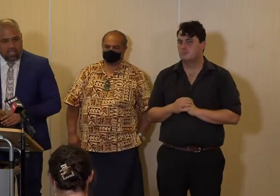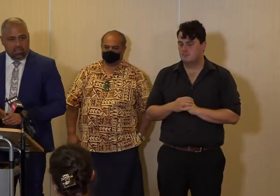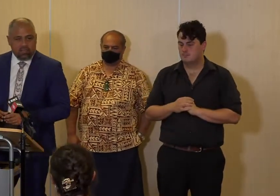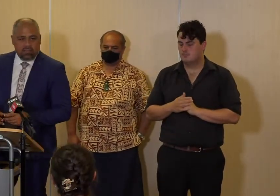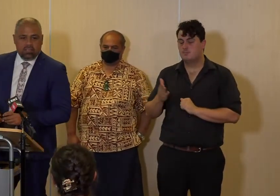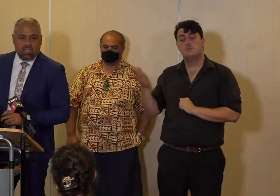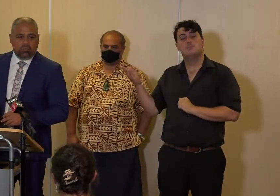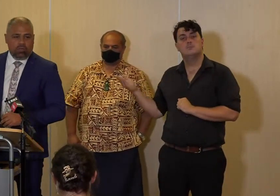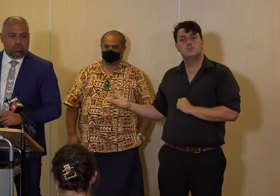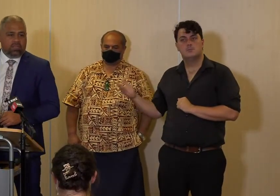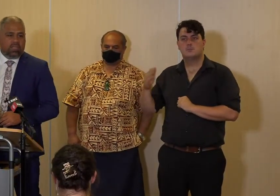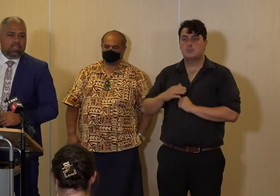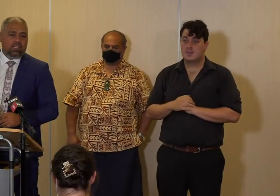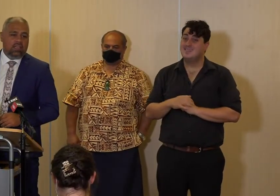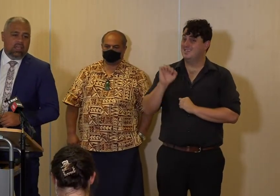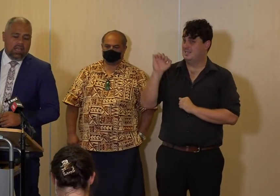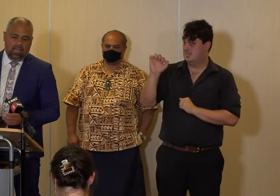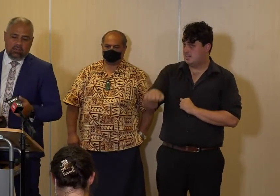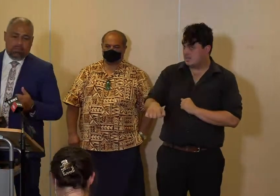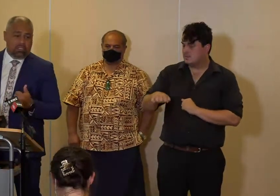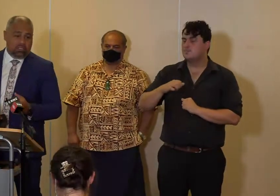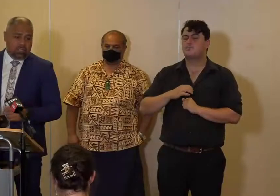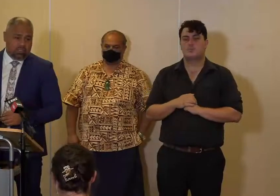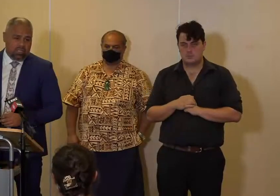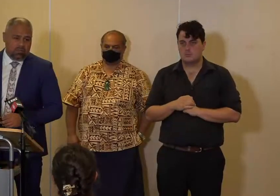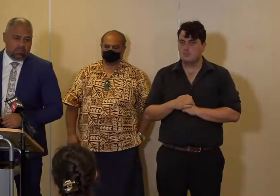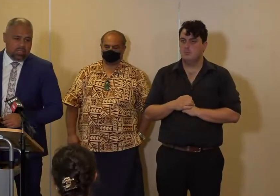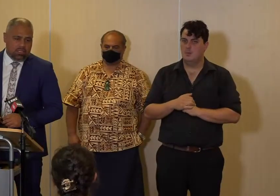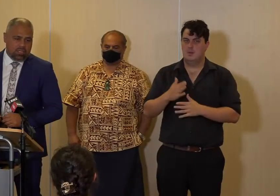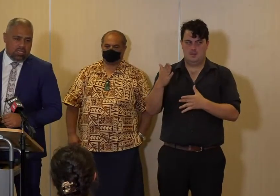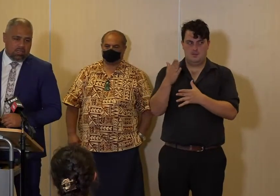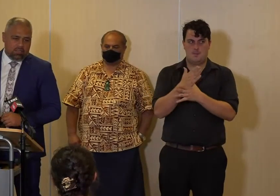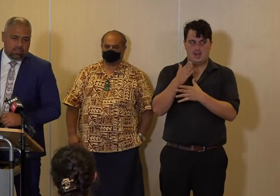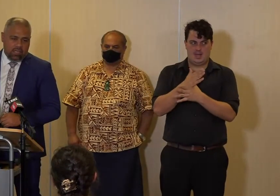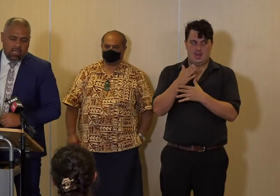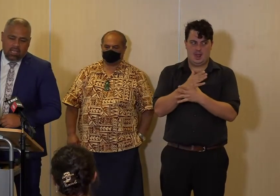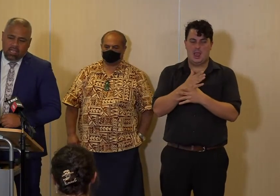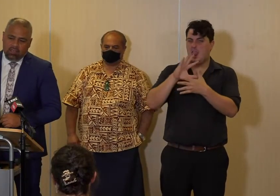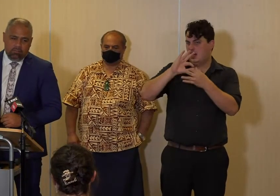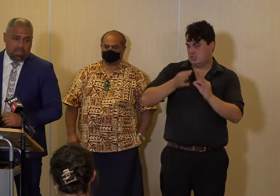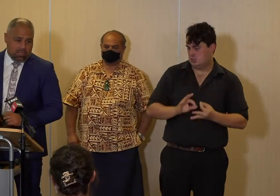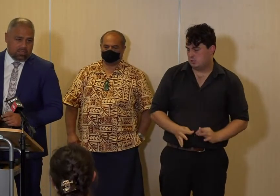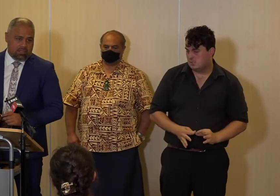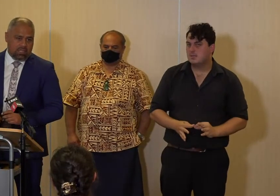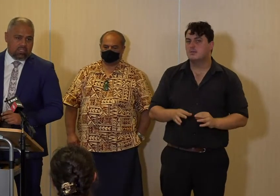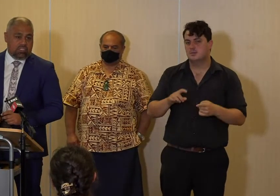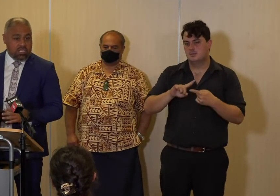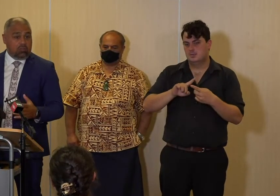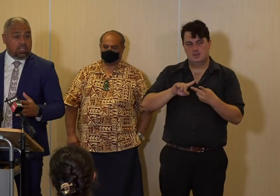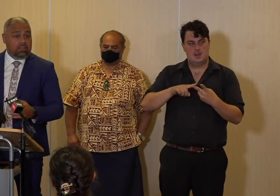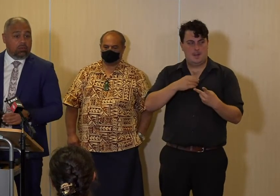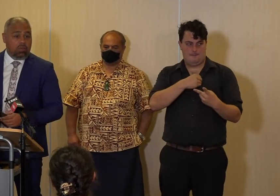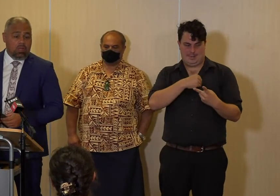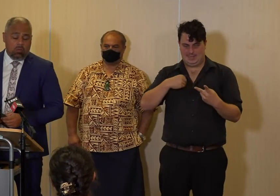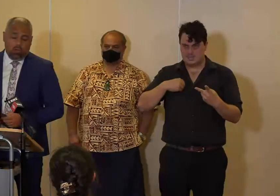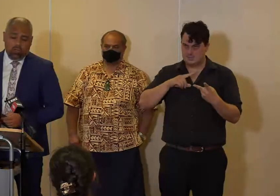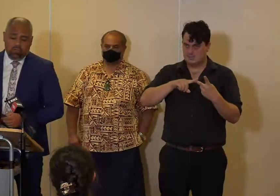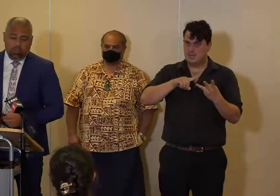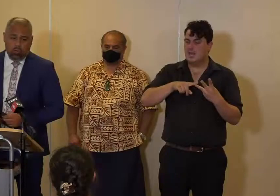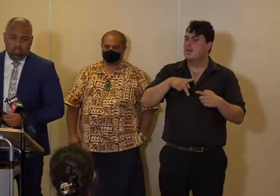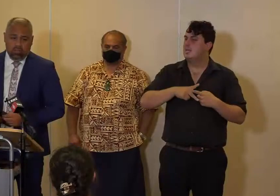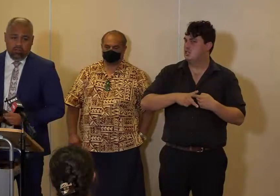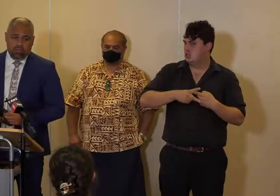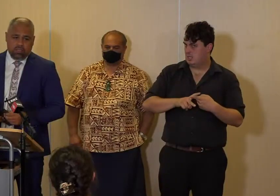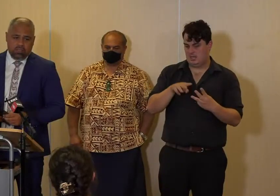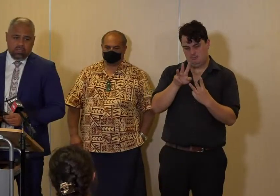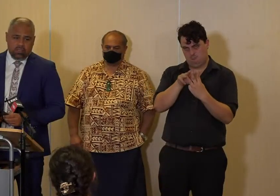Yes, if I can, it's predominantly logistics teams, engineers and medics. That's generally what we